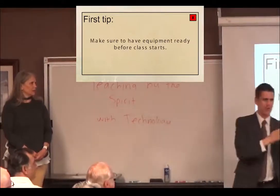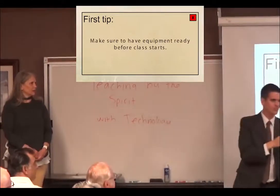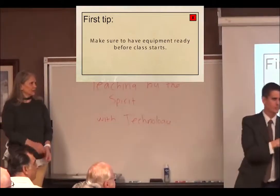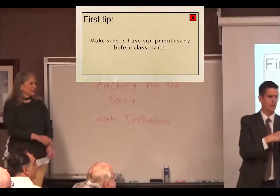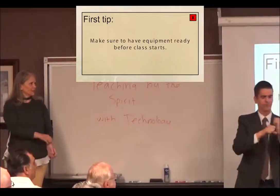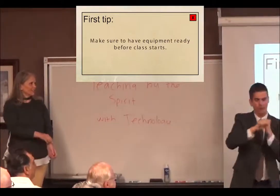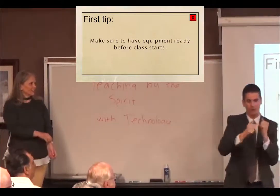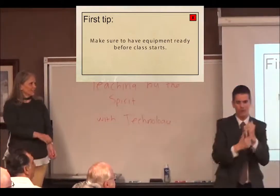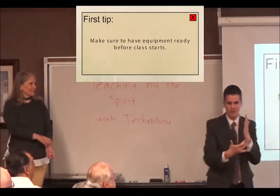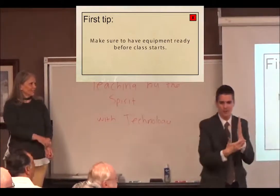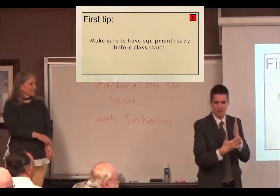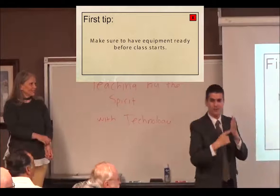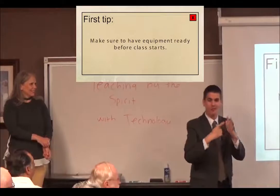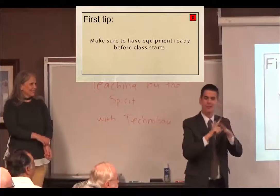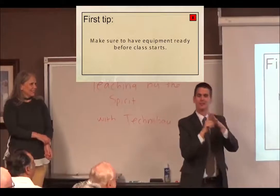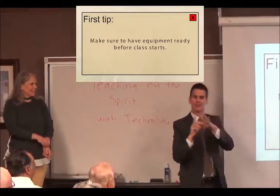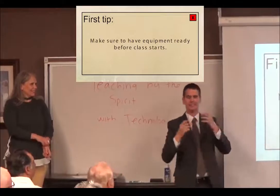improve, you know.